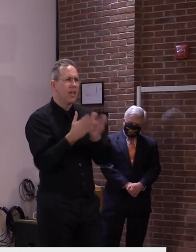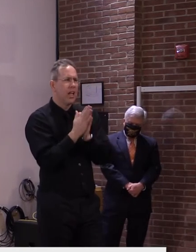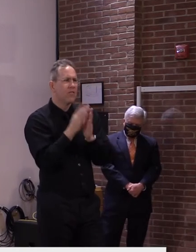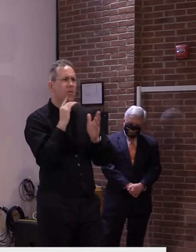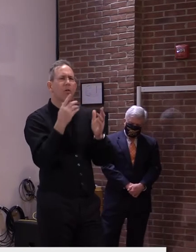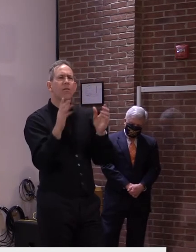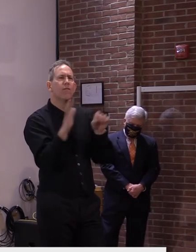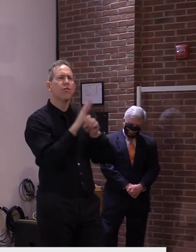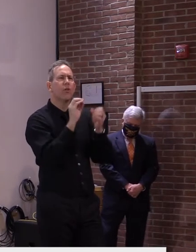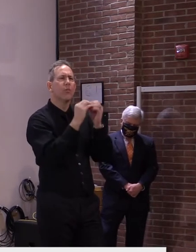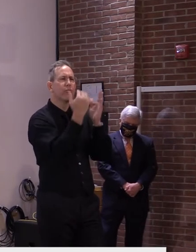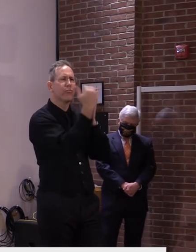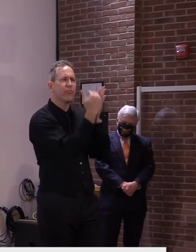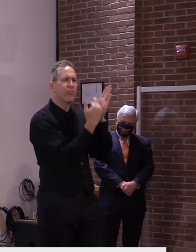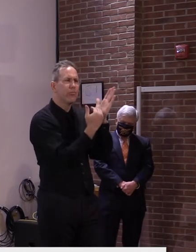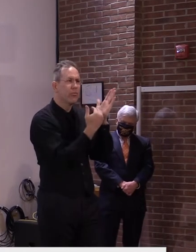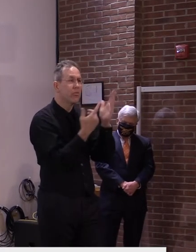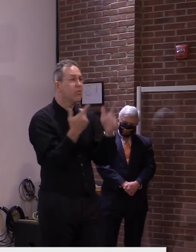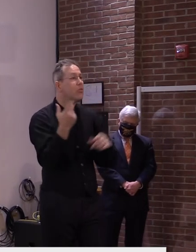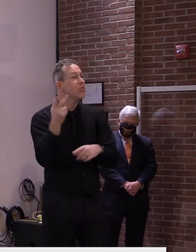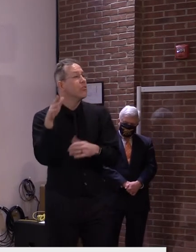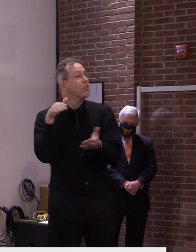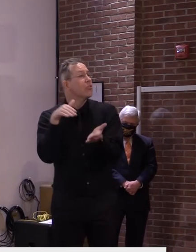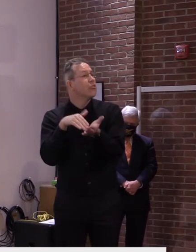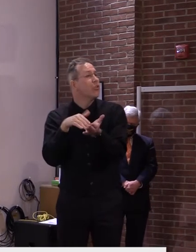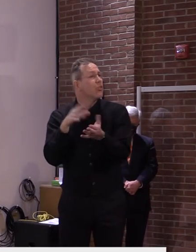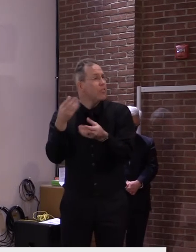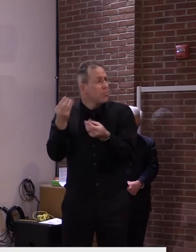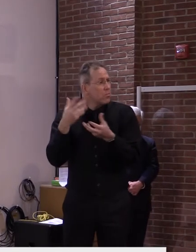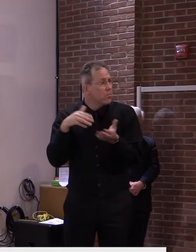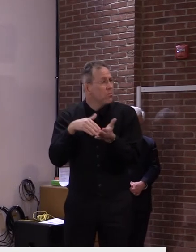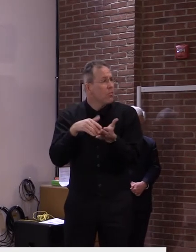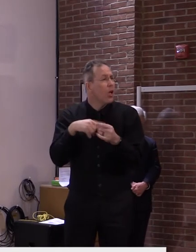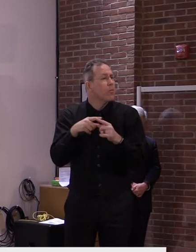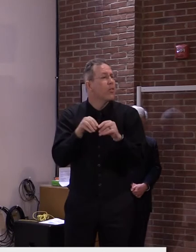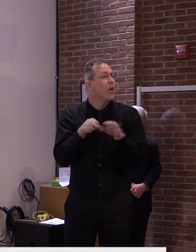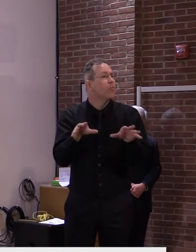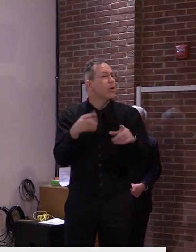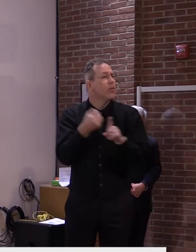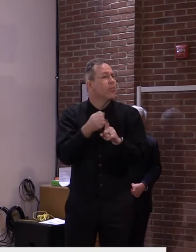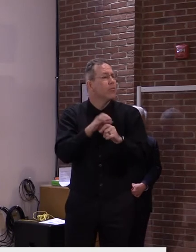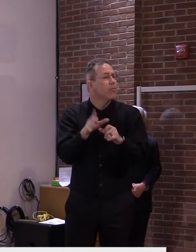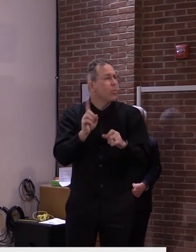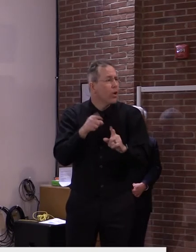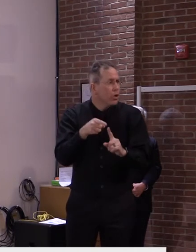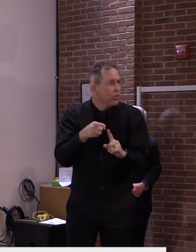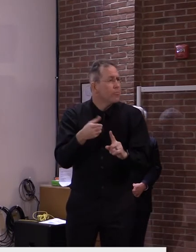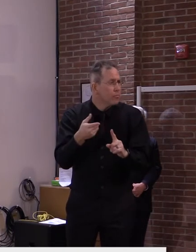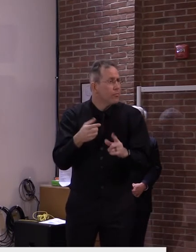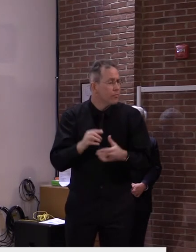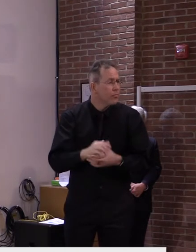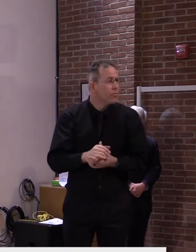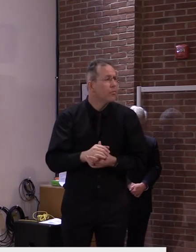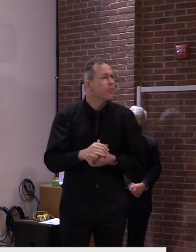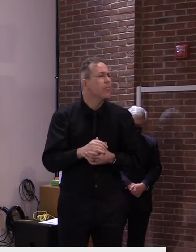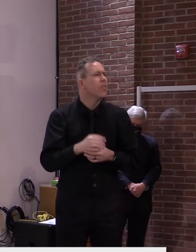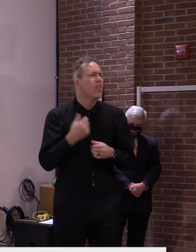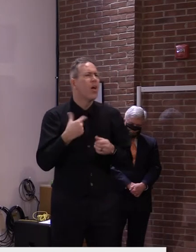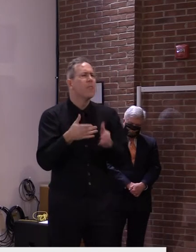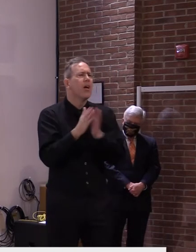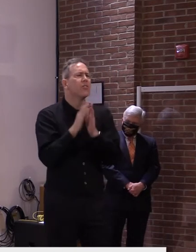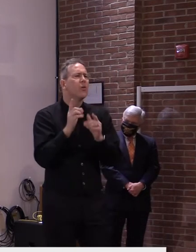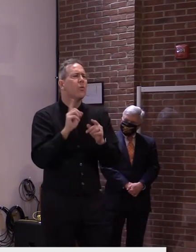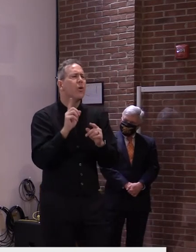when Dr. Levine talks about the large outbreaks and the people impacted. And I wanted to ask about an outbreak at one of the hospitals.